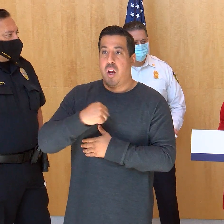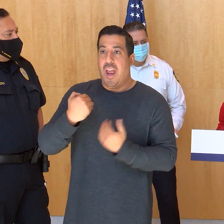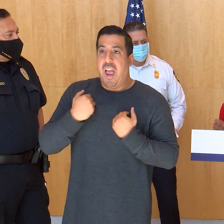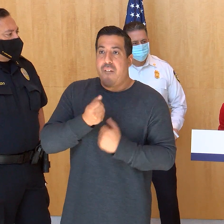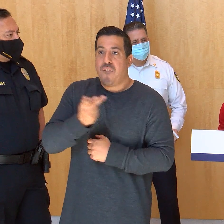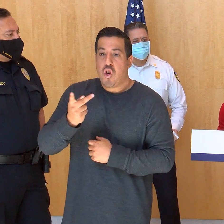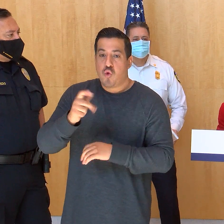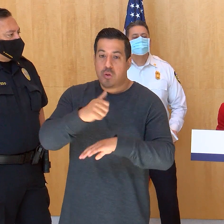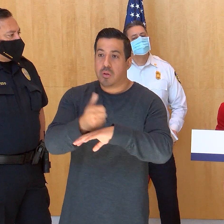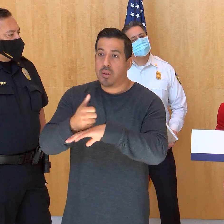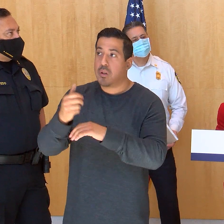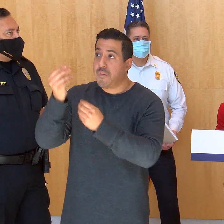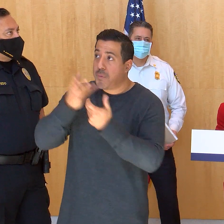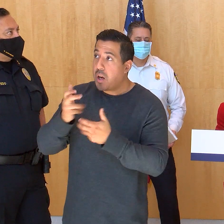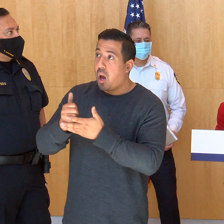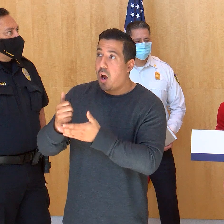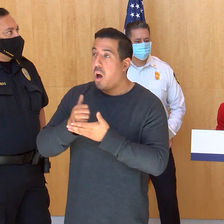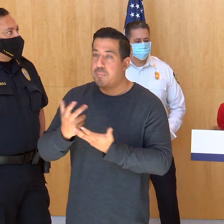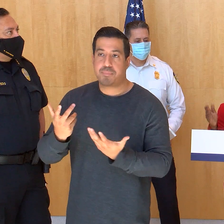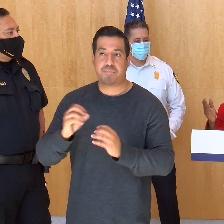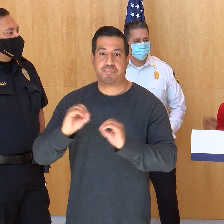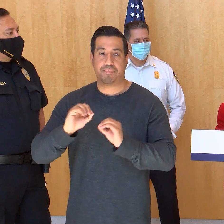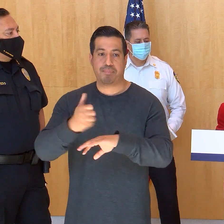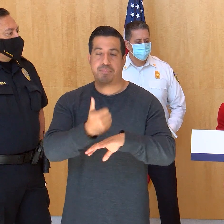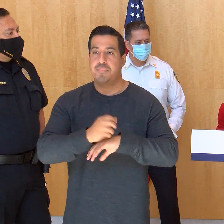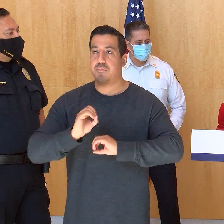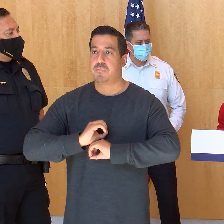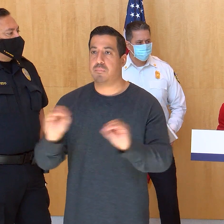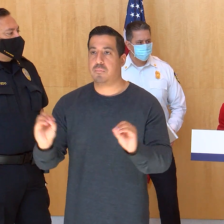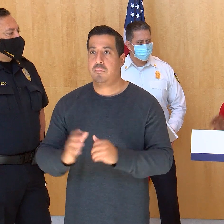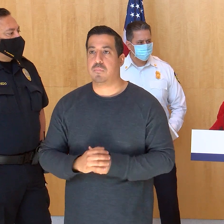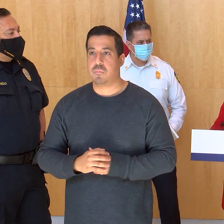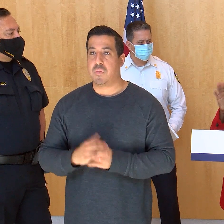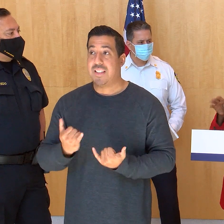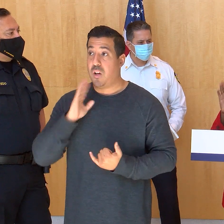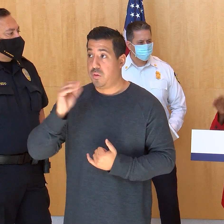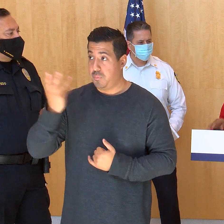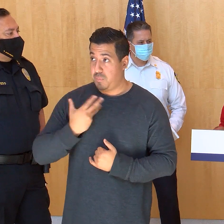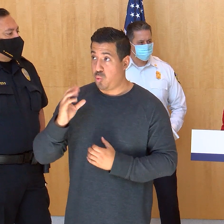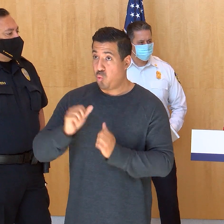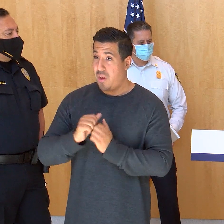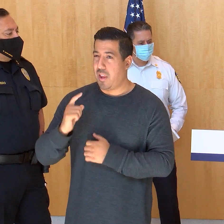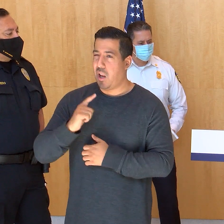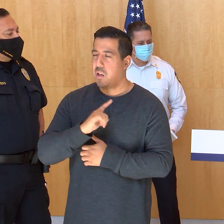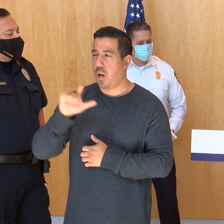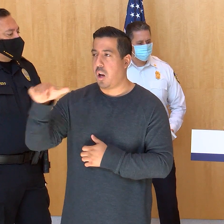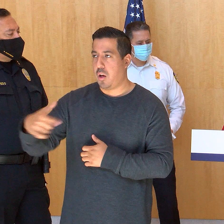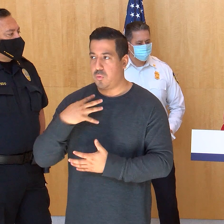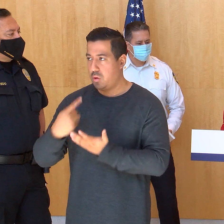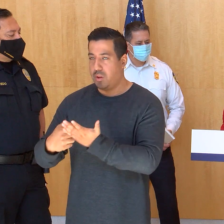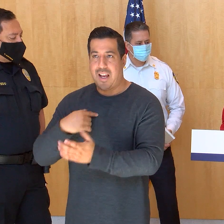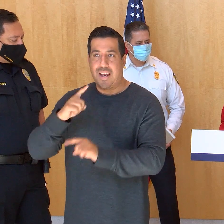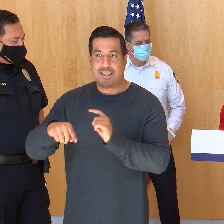sites to receive the information. They have indicated that they're going to help me legislatively. That's down the road. I know we